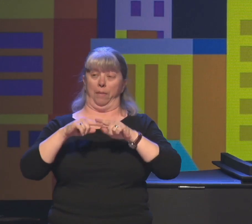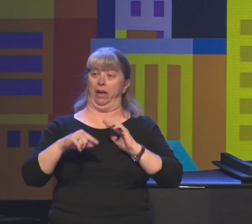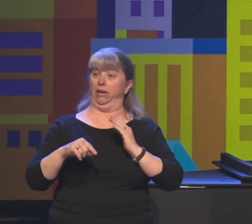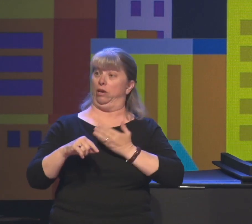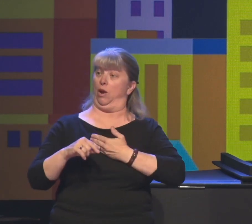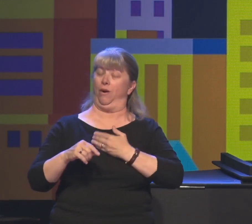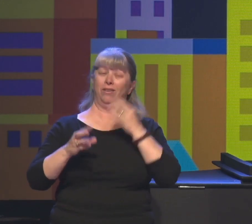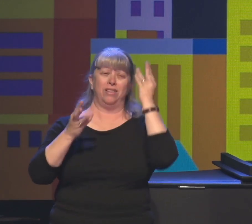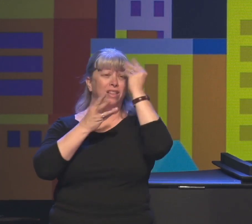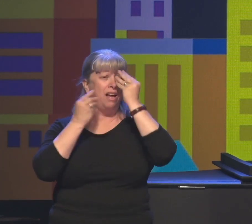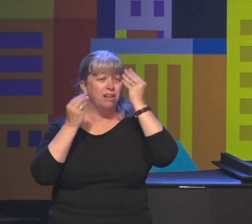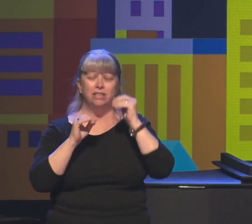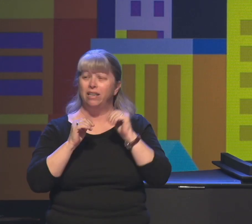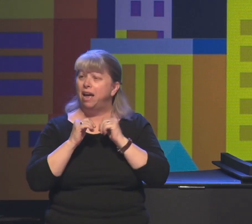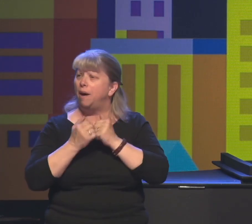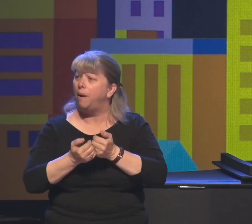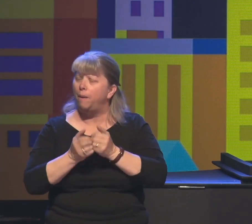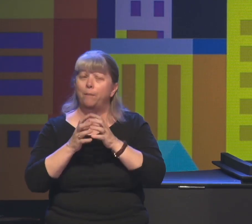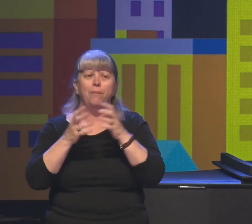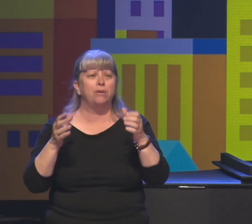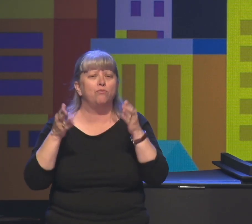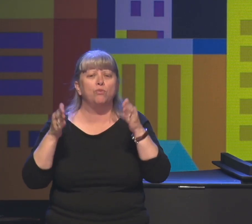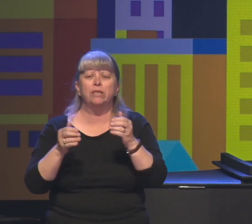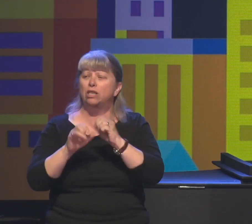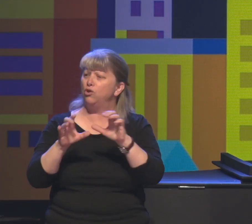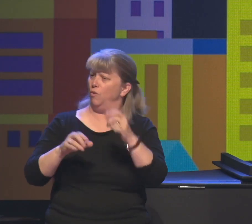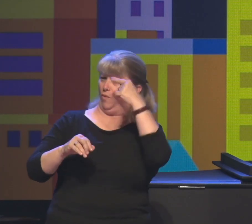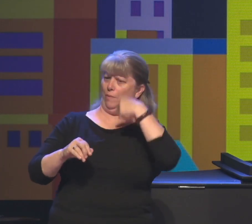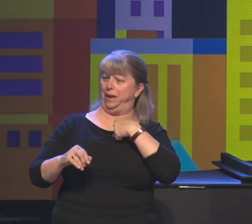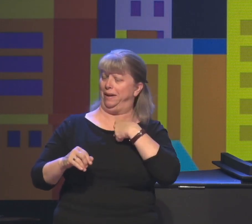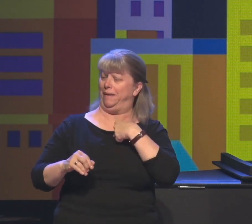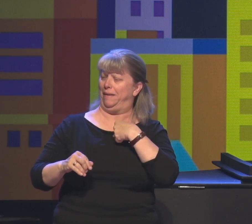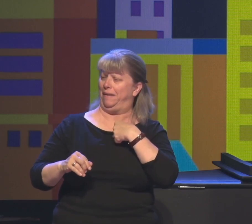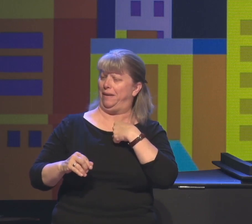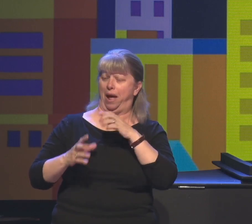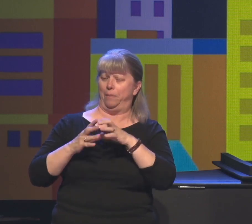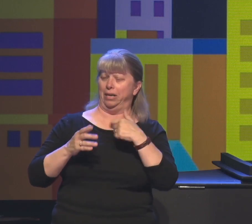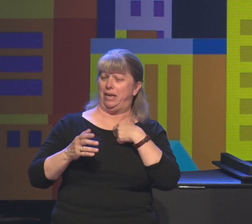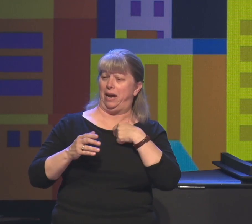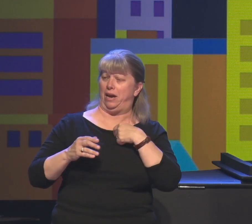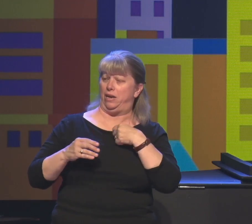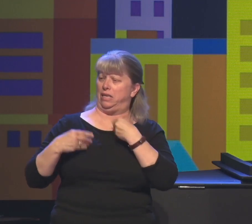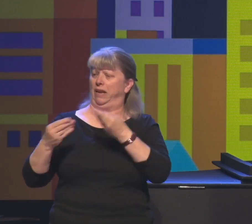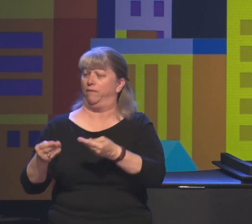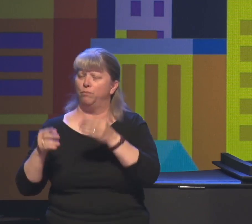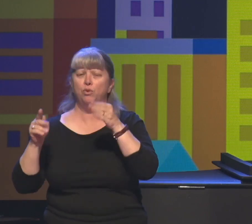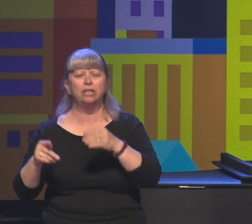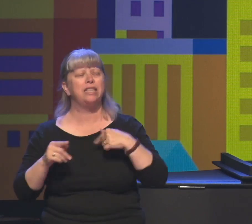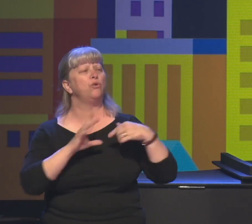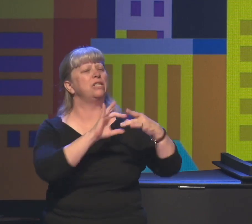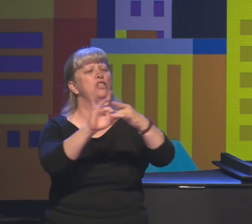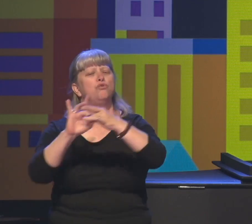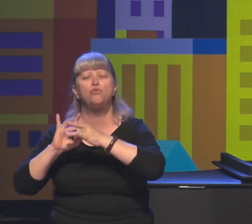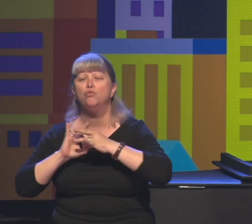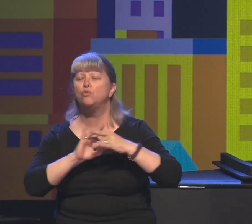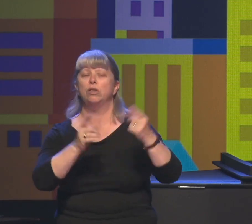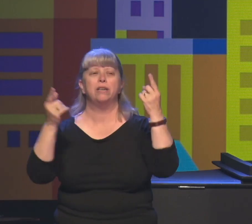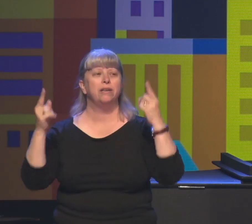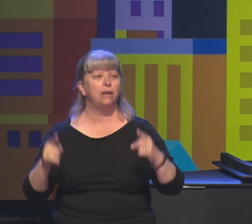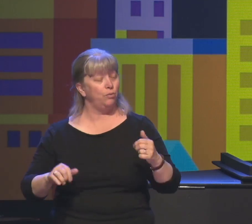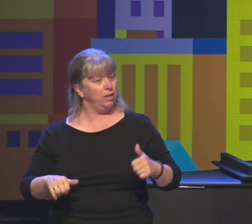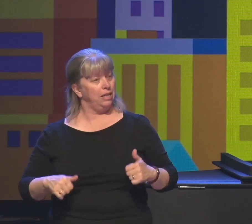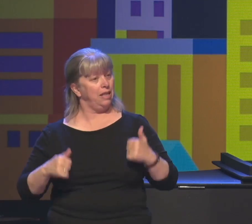and base our thoughts on how much a person can do for me. Right, or how much can I do for this person? But there's this union that comes when we're actually